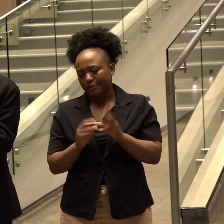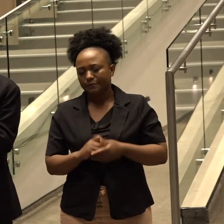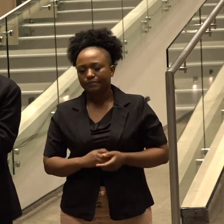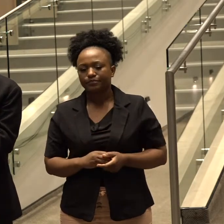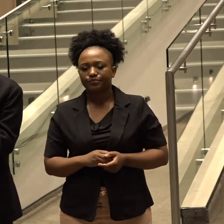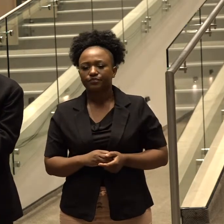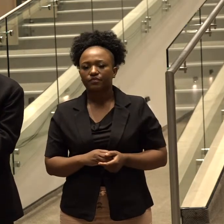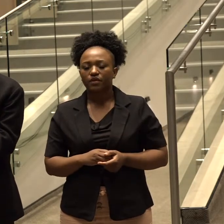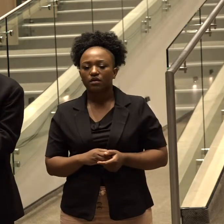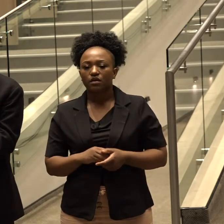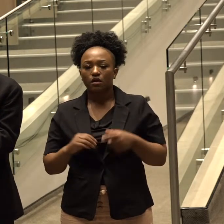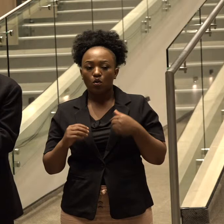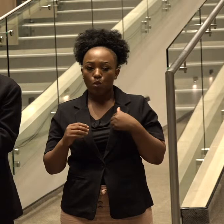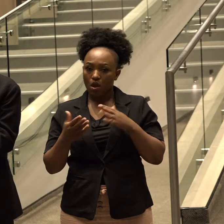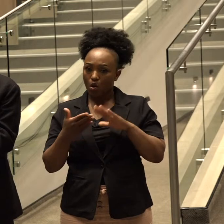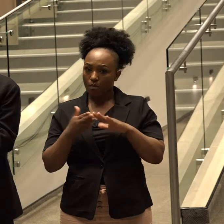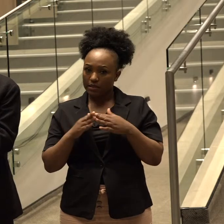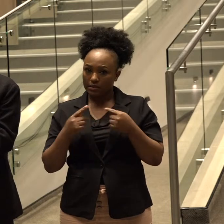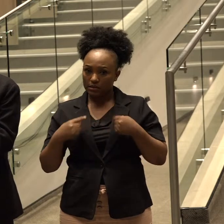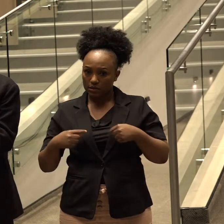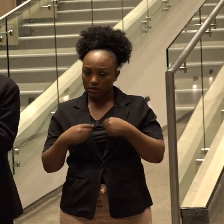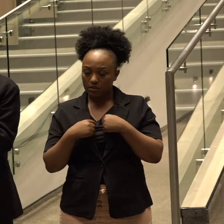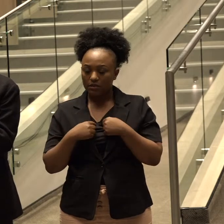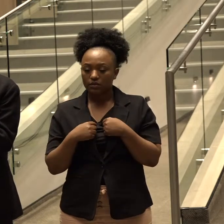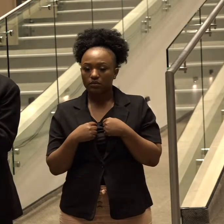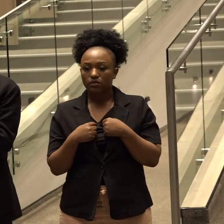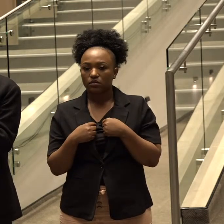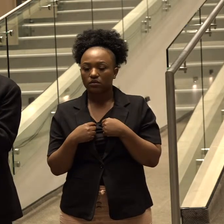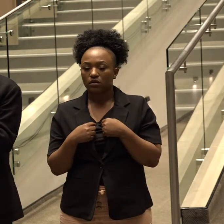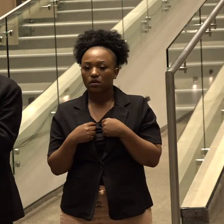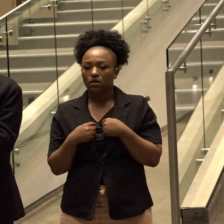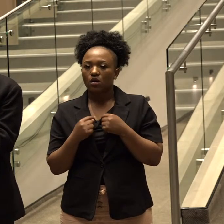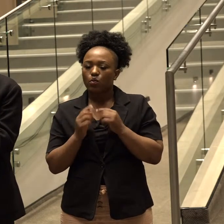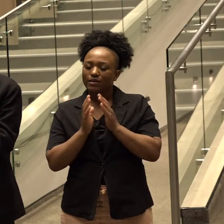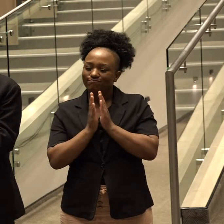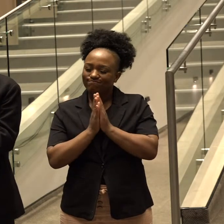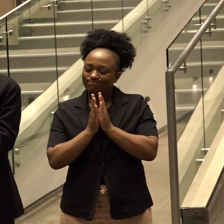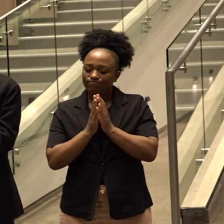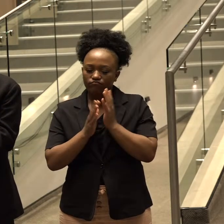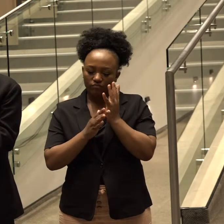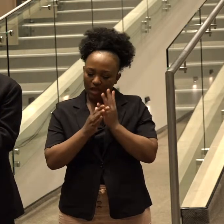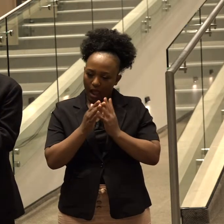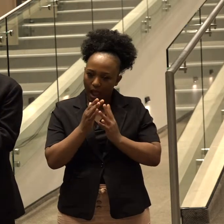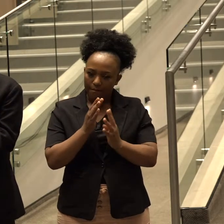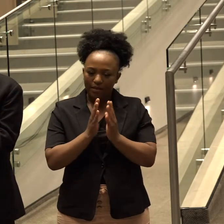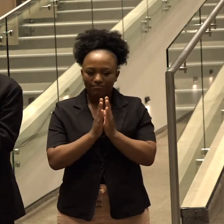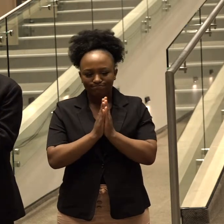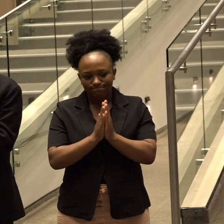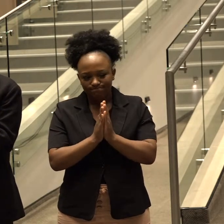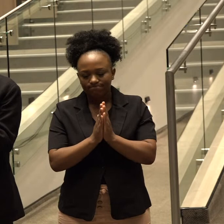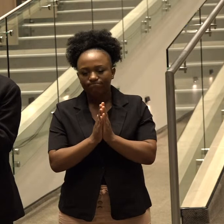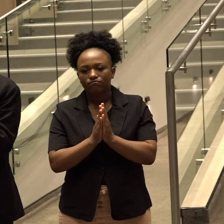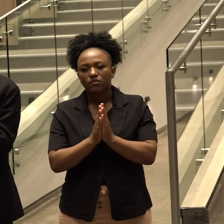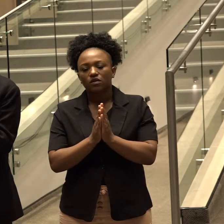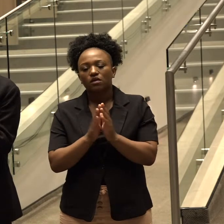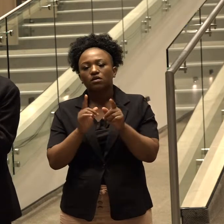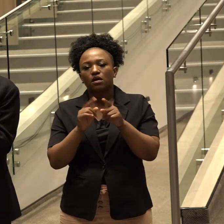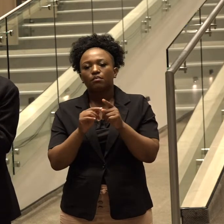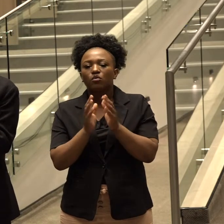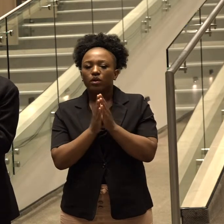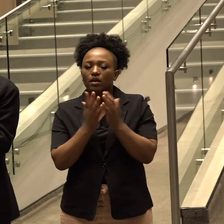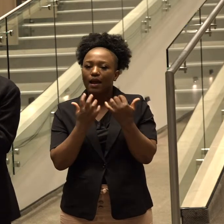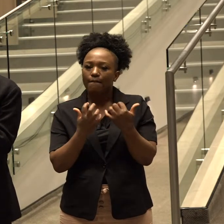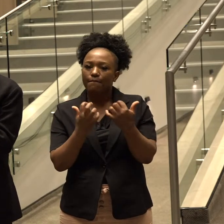as a community we really make this humble pea and we also ask the